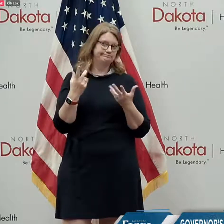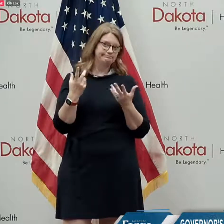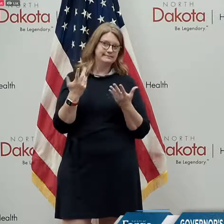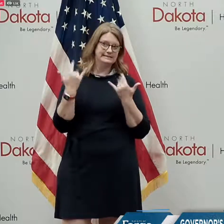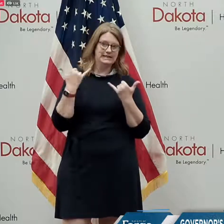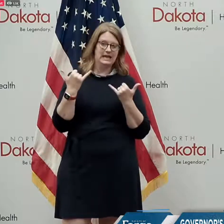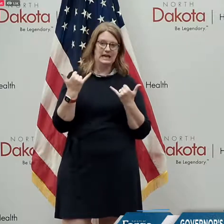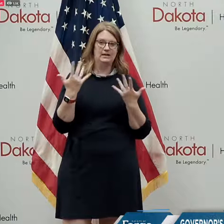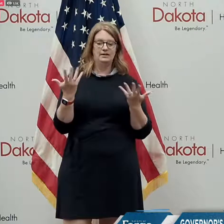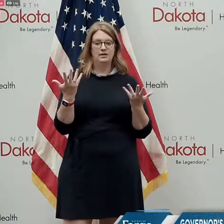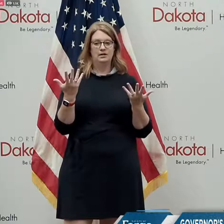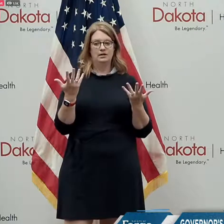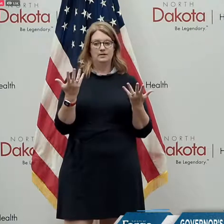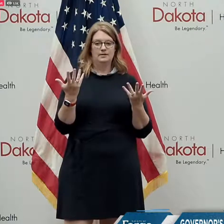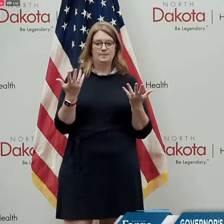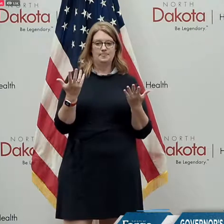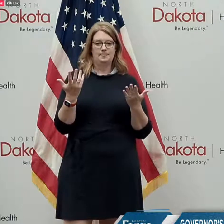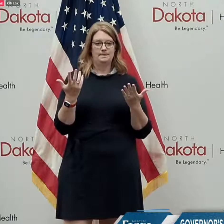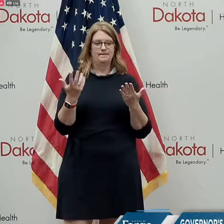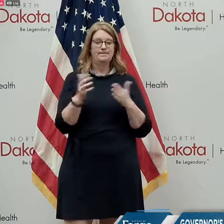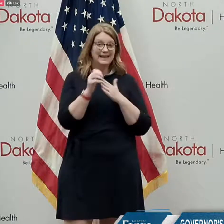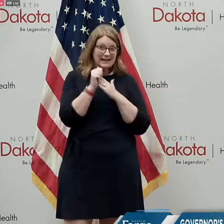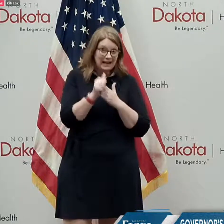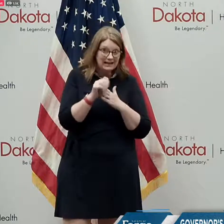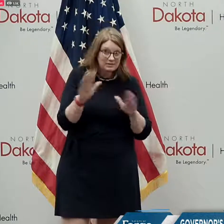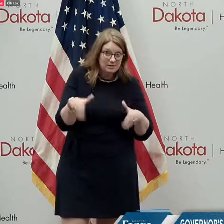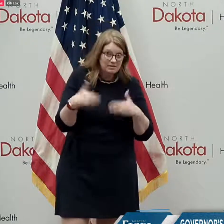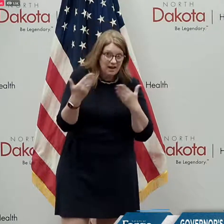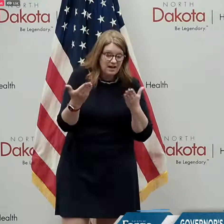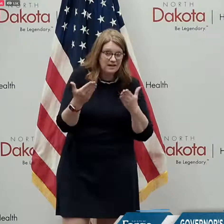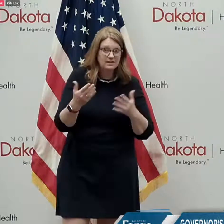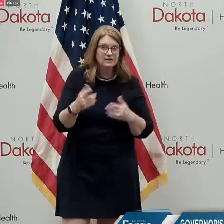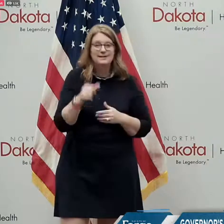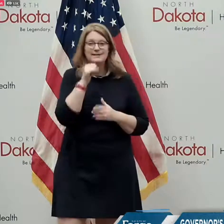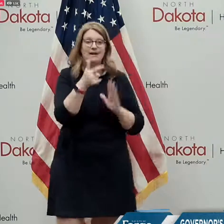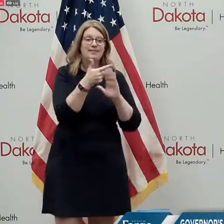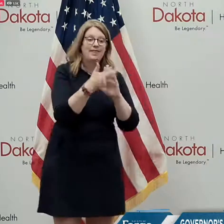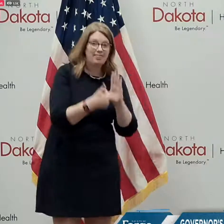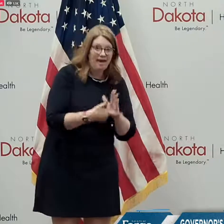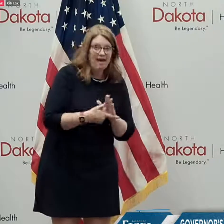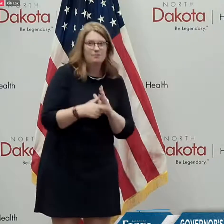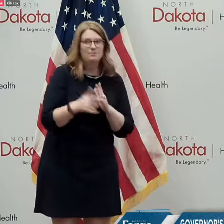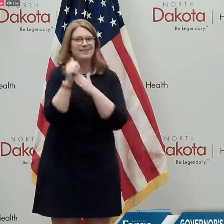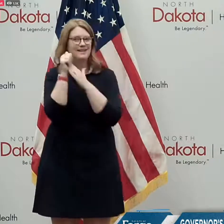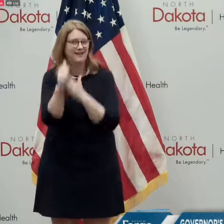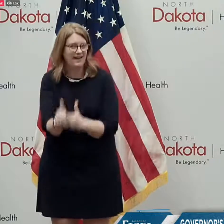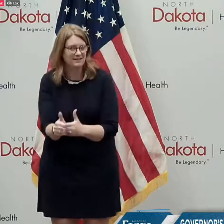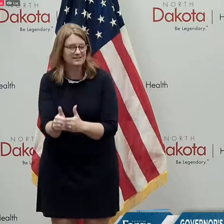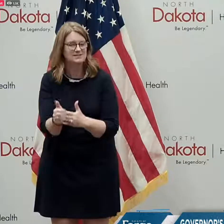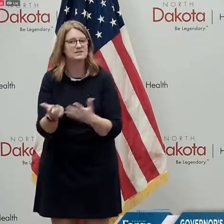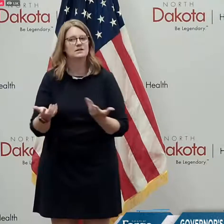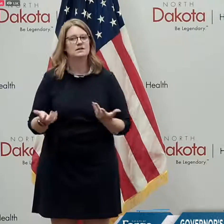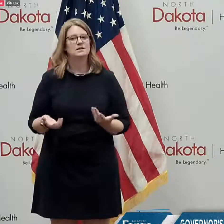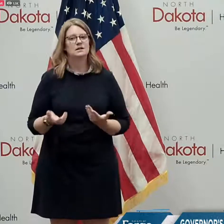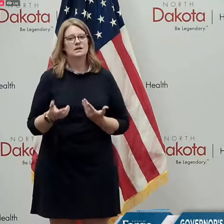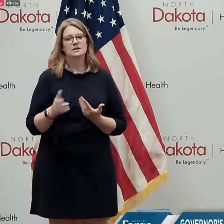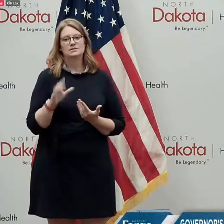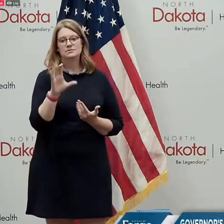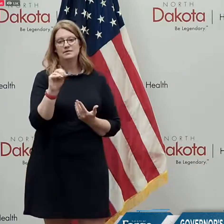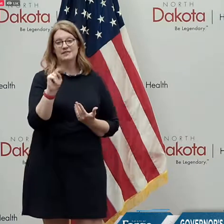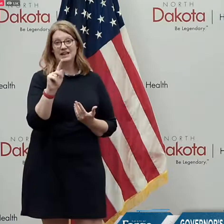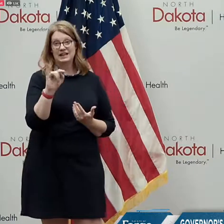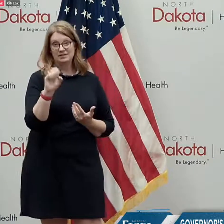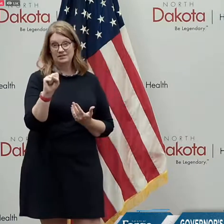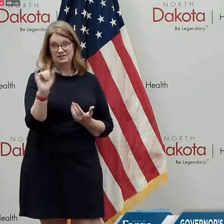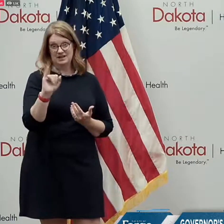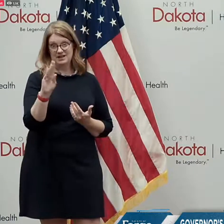not the sort of the guidance that we're giving, which is again not law, but the guidance about are we are counties like Burley Morton, should